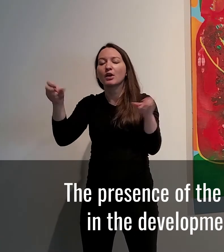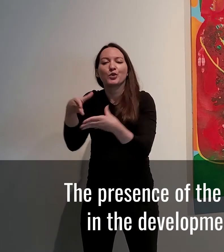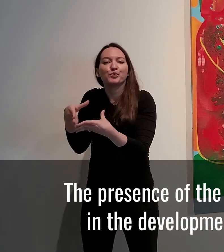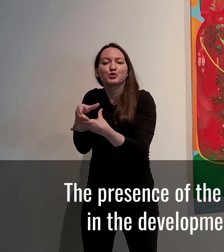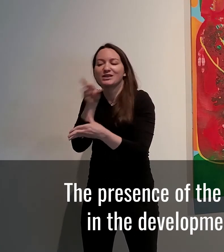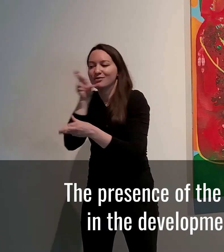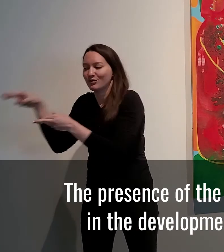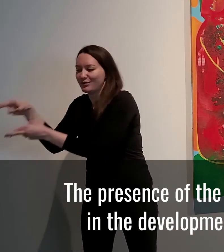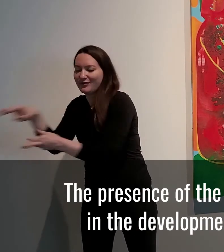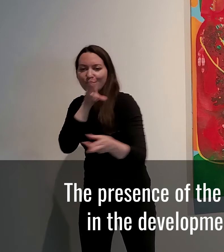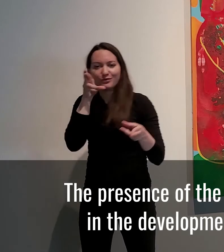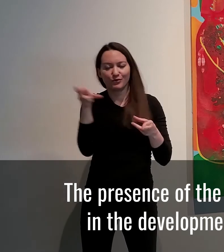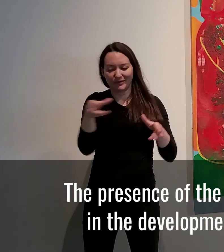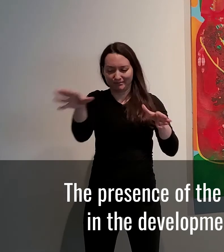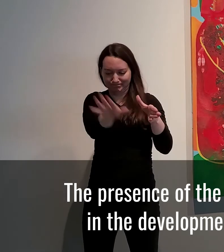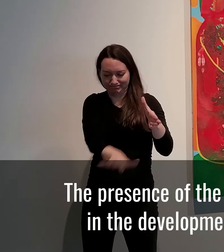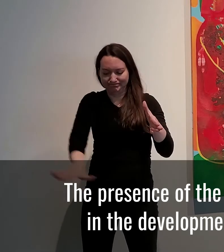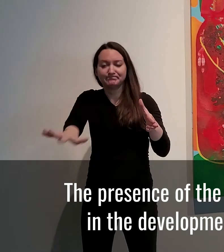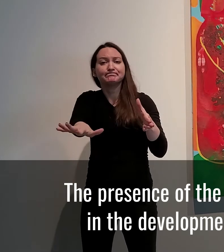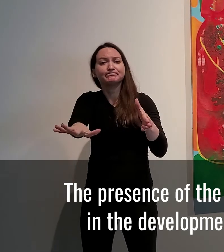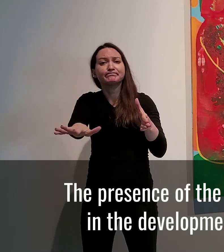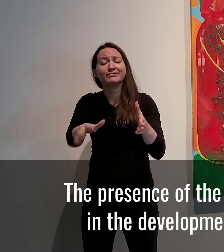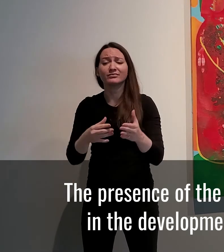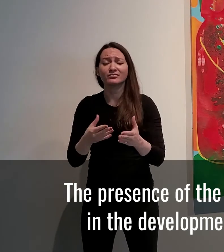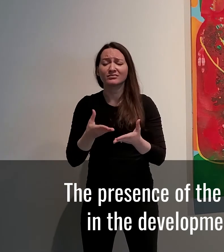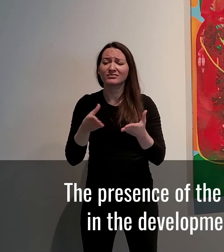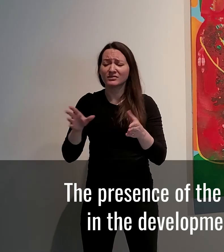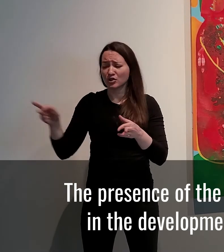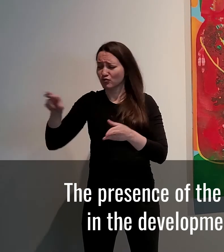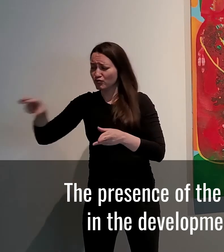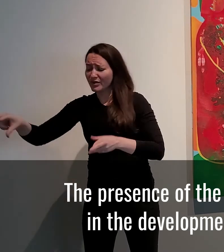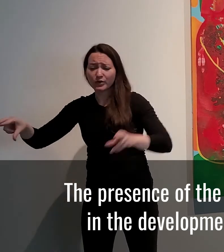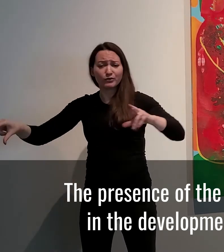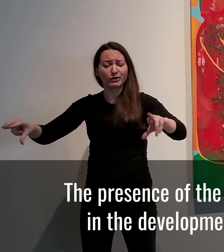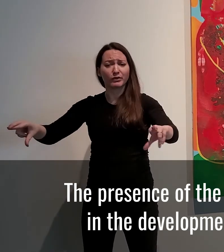major factor in the development of civilization there.